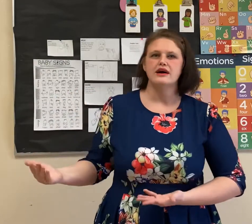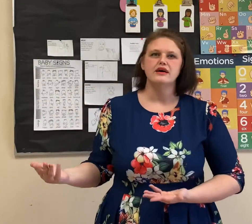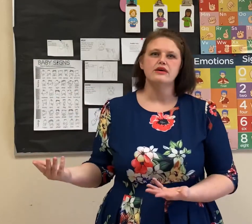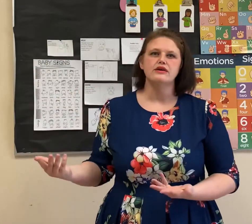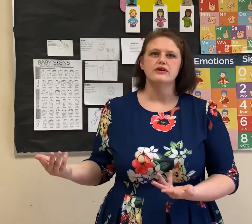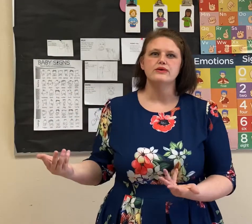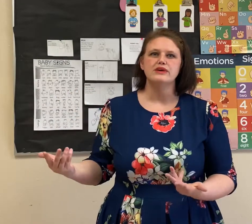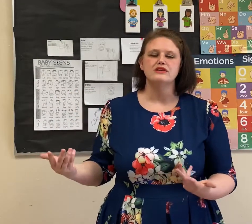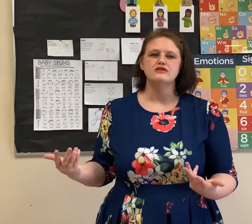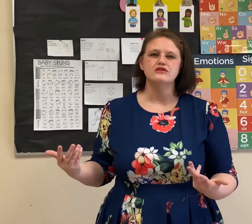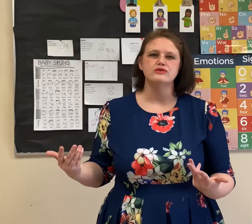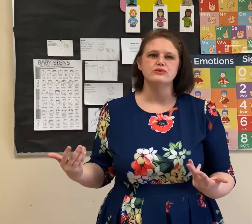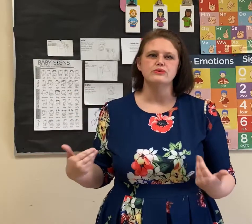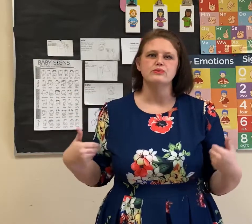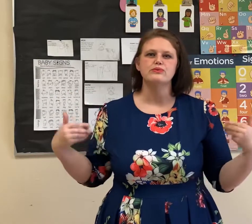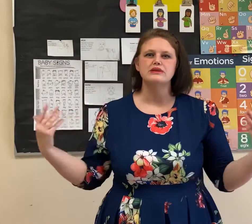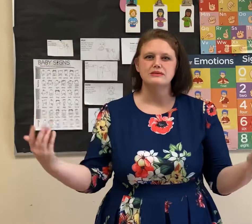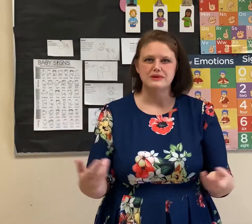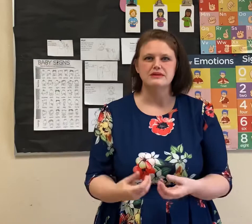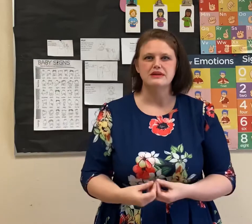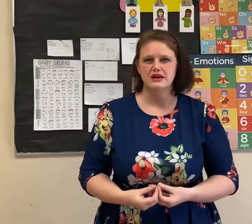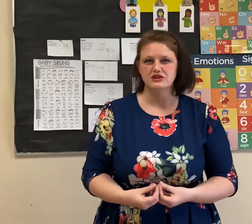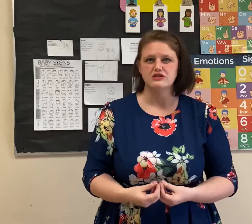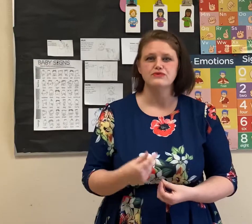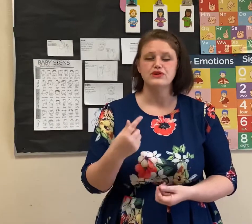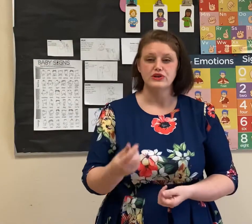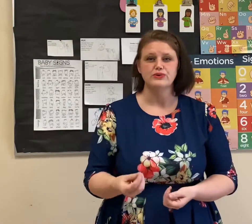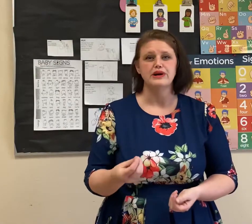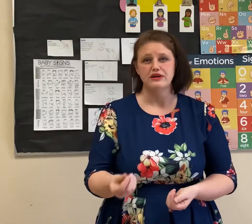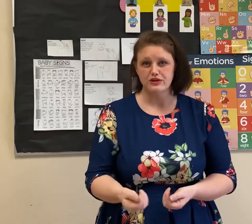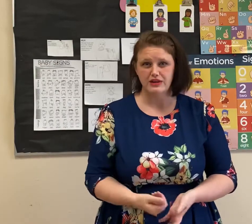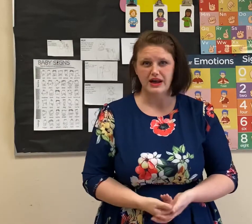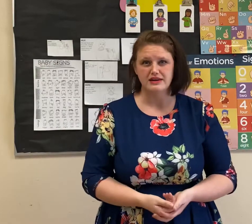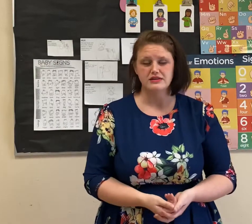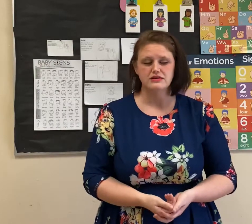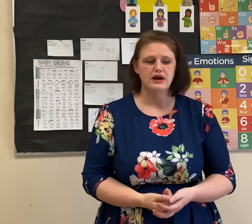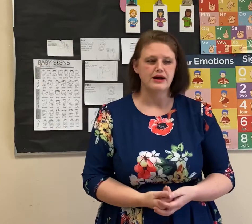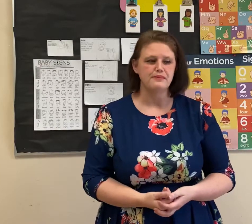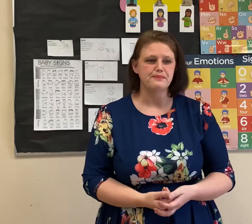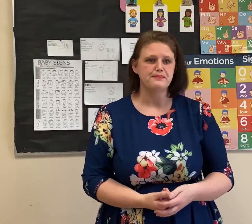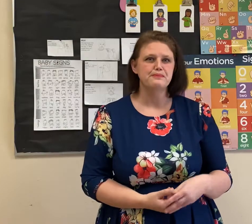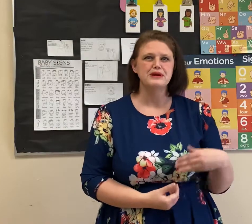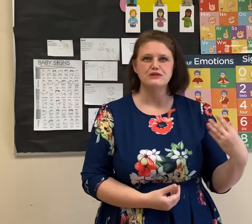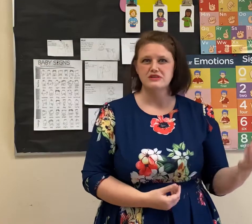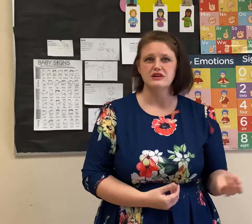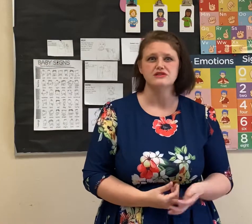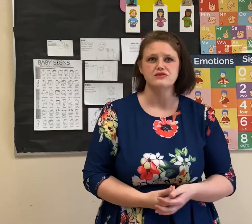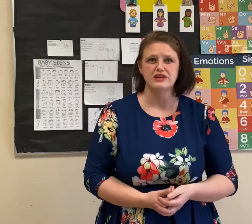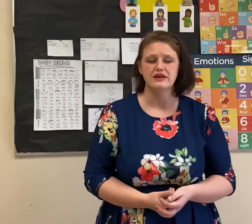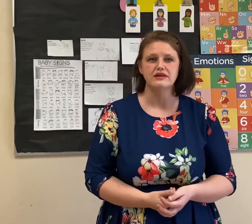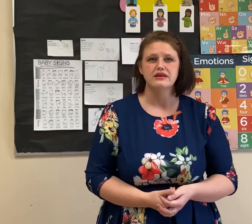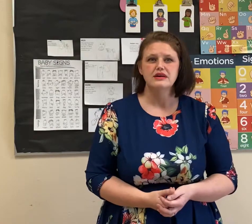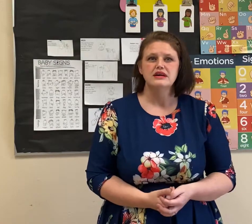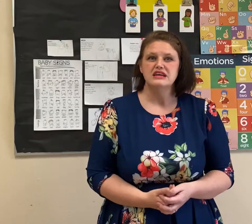are going to really build connections for you and your class. Peers can also tell each